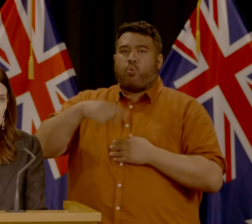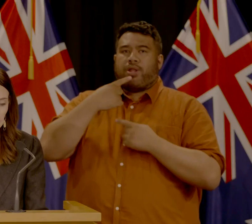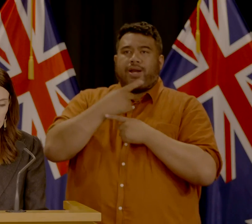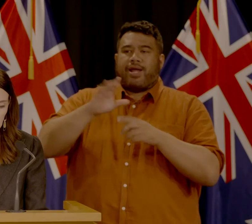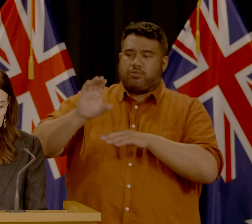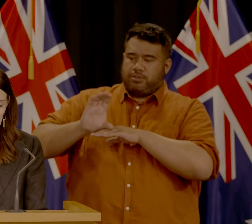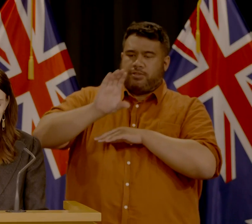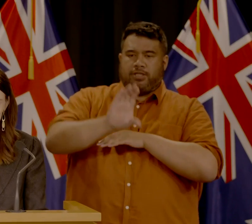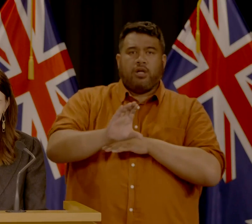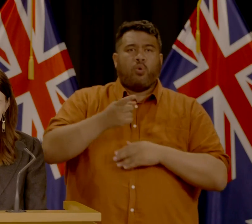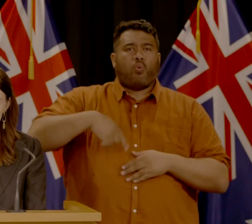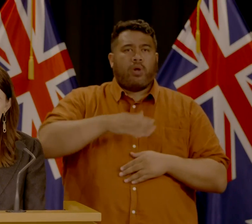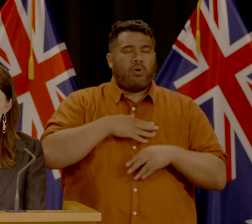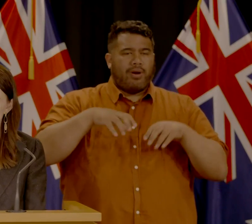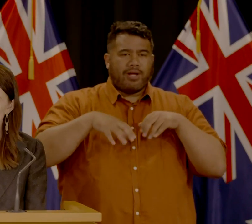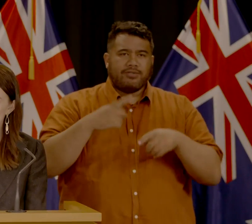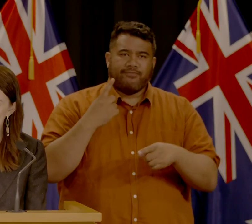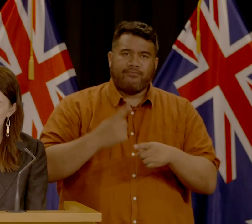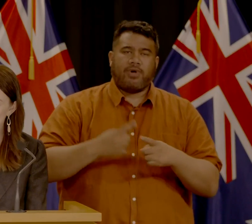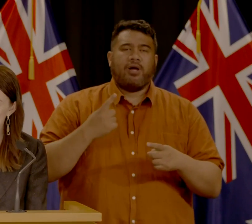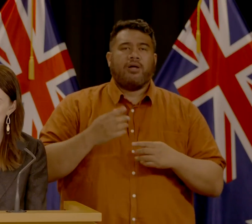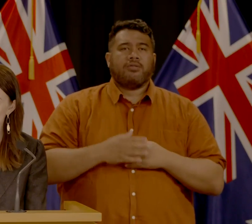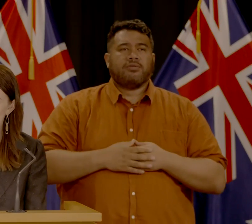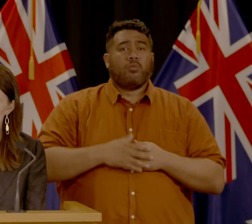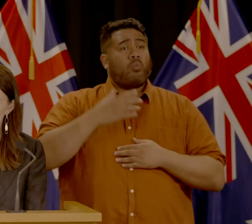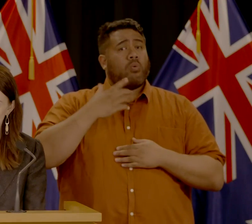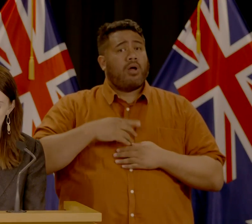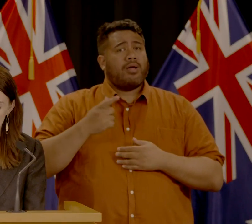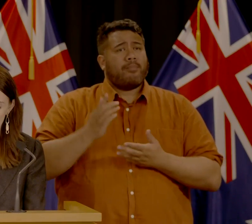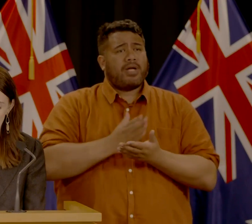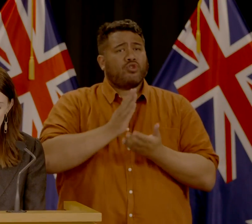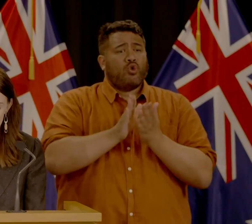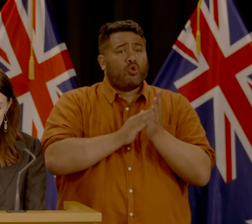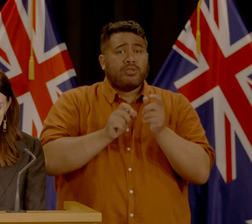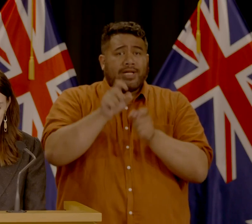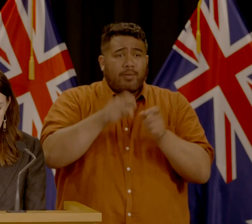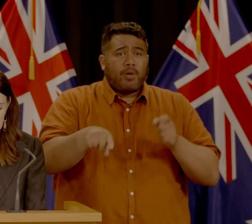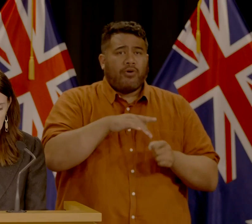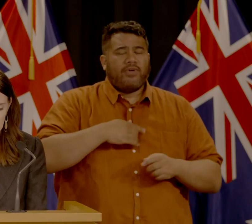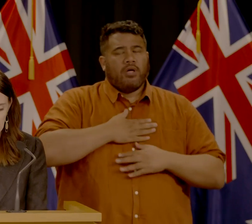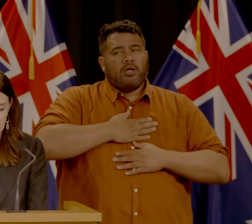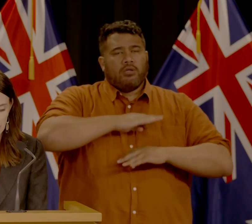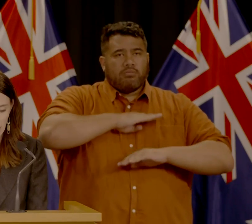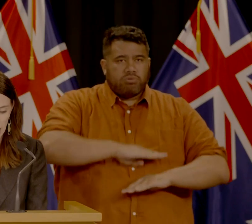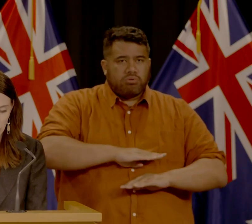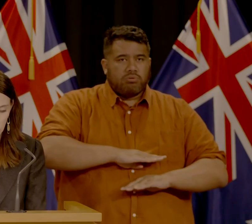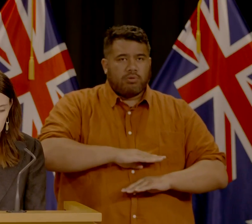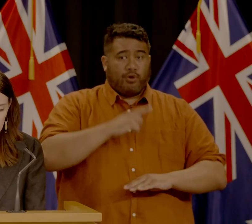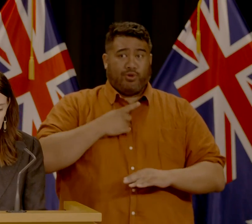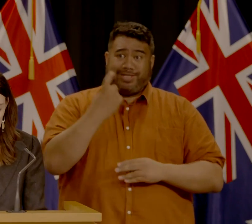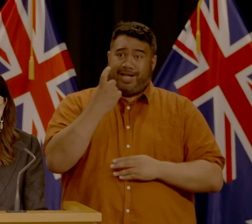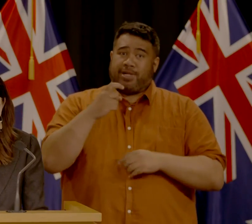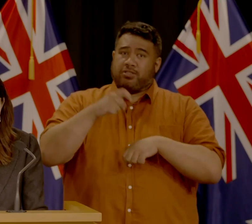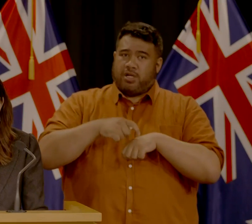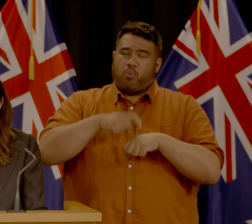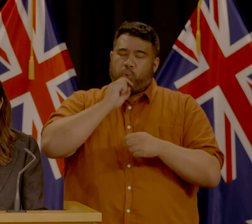willing to act decisively, to give as much certainty as we can in uncertain times, and that the hard work we